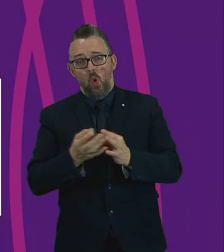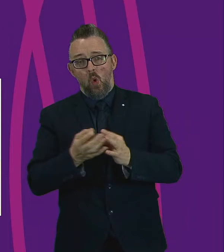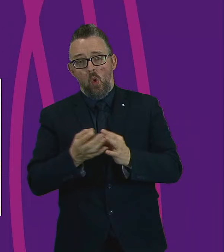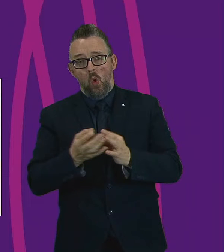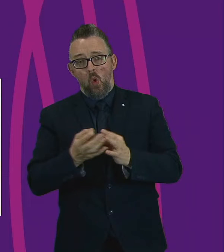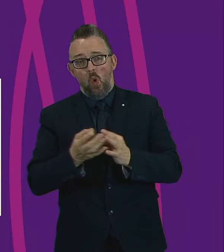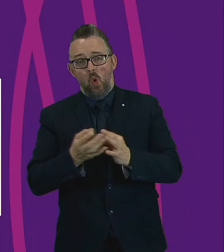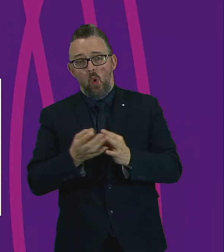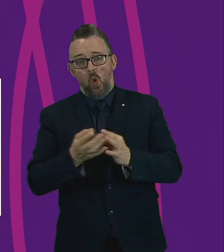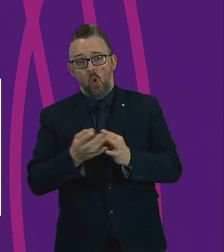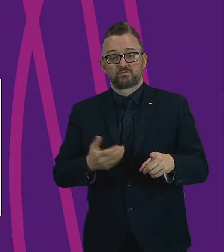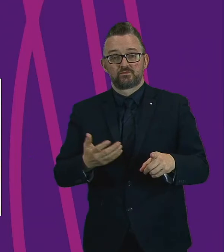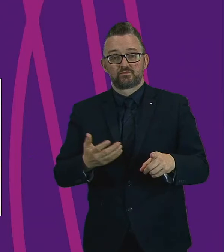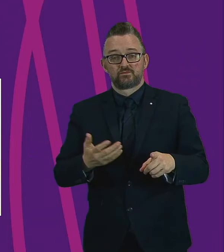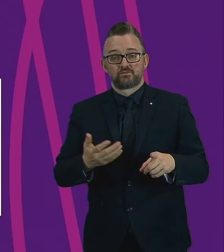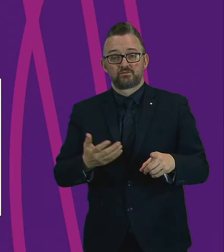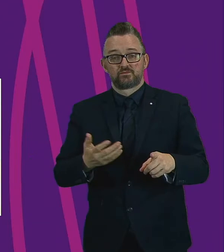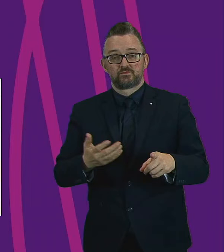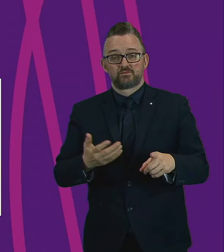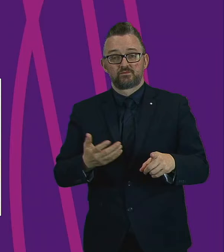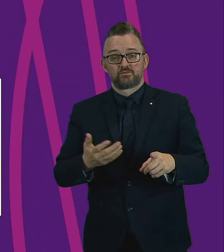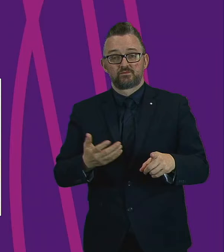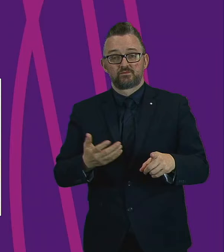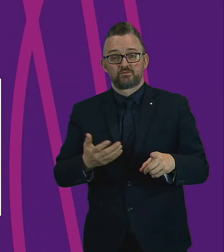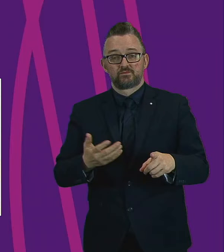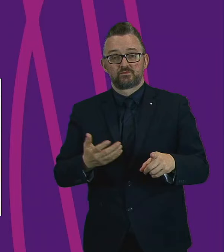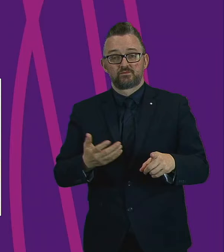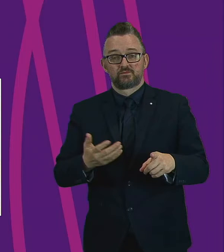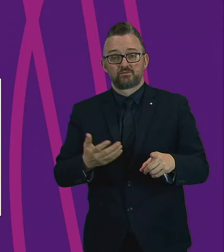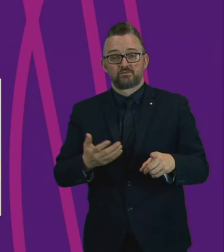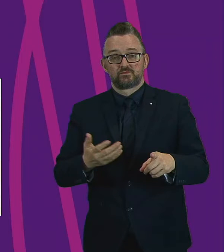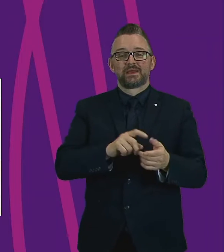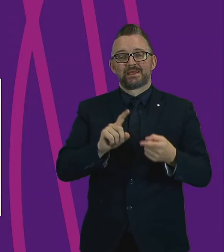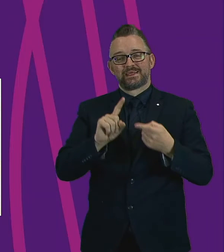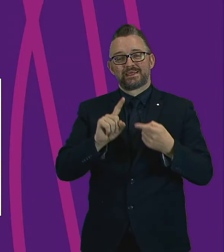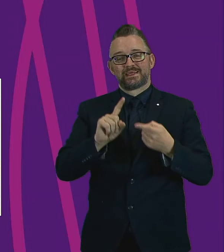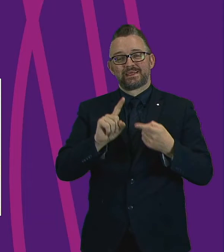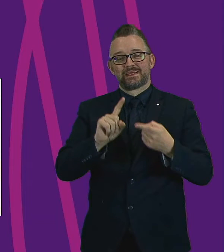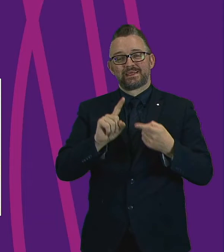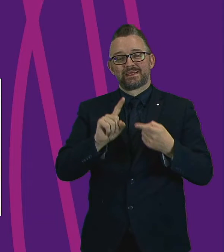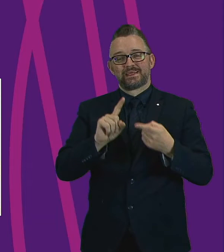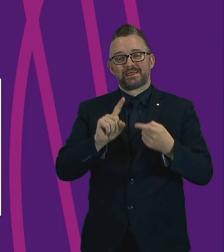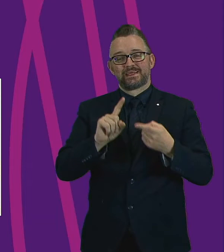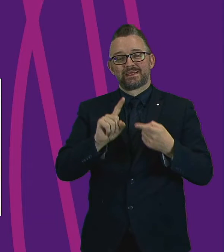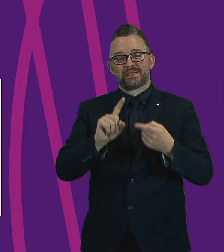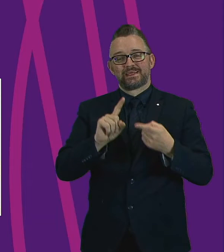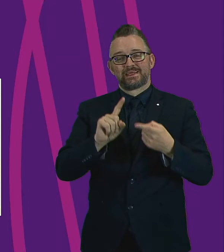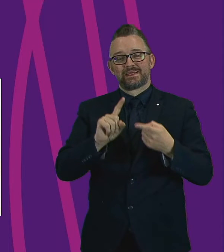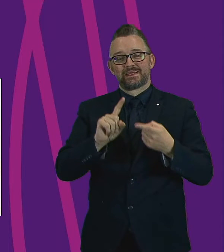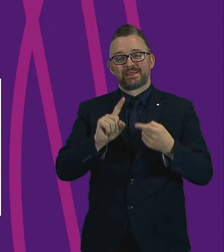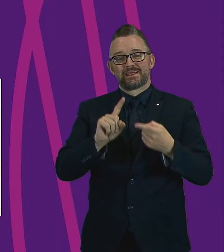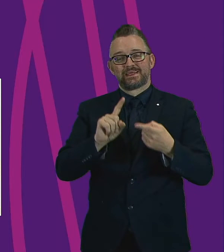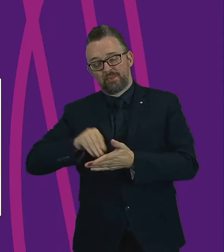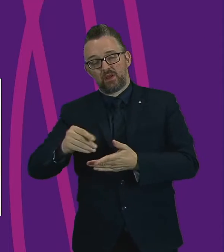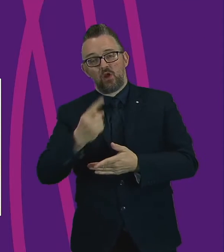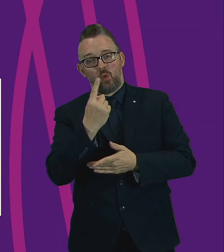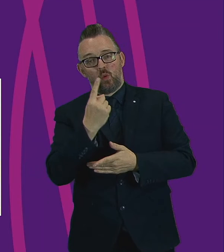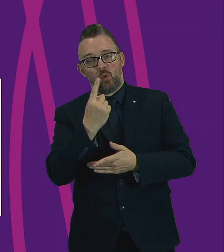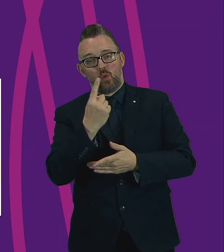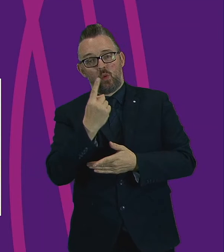may become an e-resident of Estonia for a modest sum, currently 120 euros.